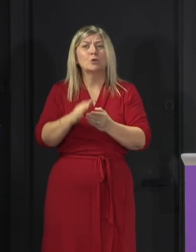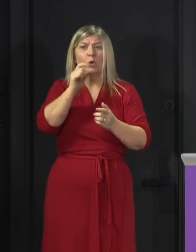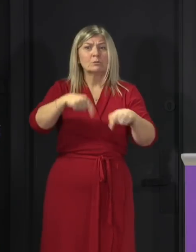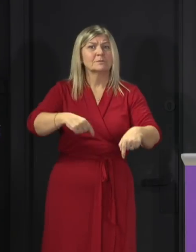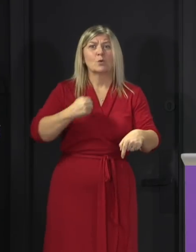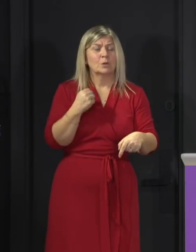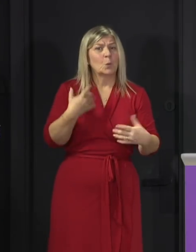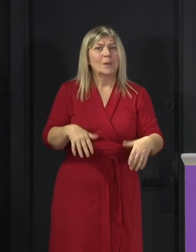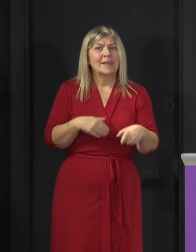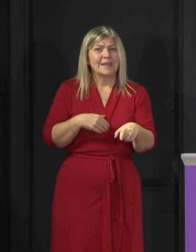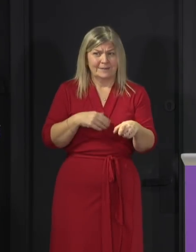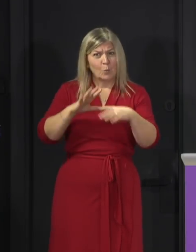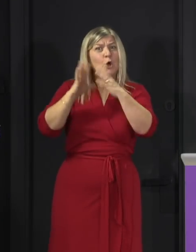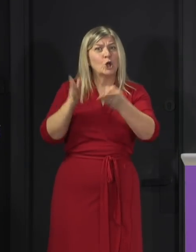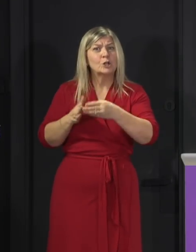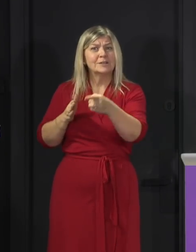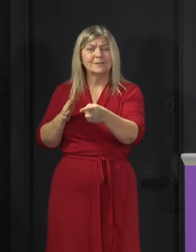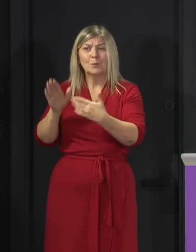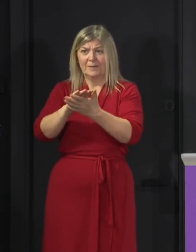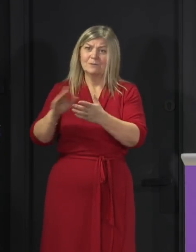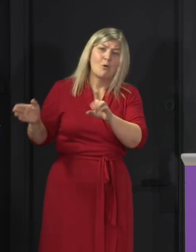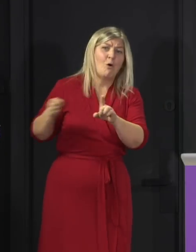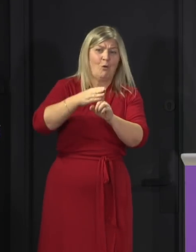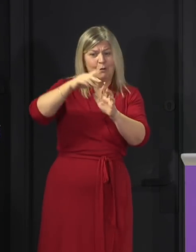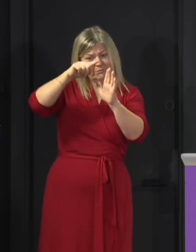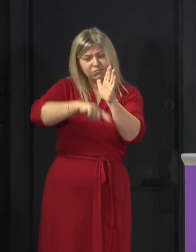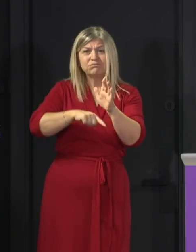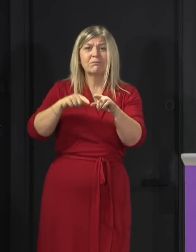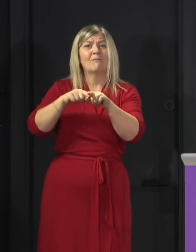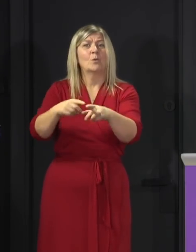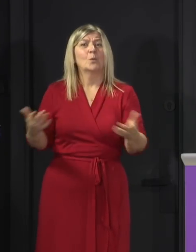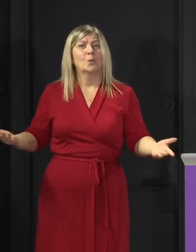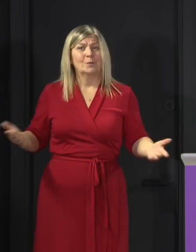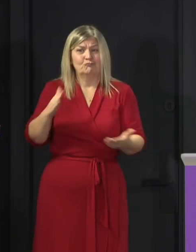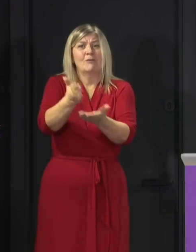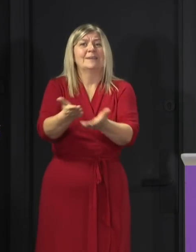right now, and nobody likes that, but it is just the reality we are living through.